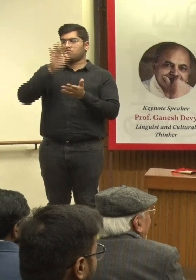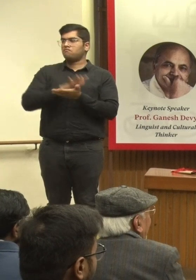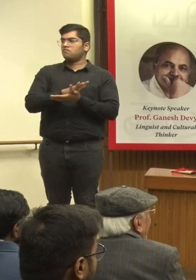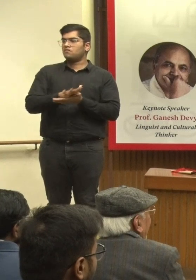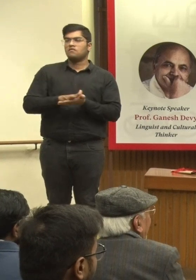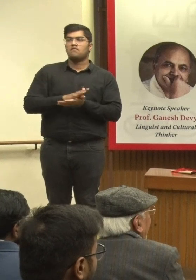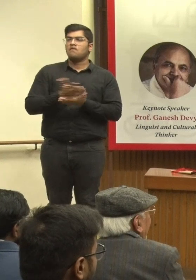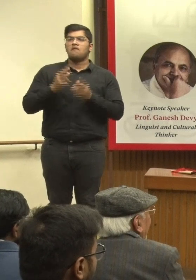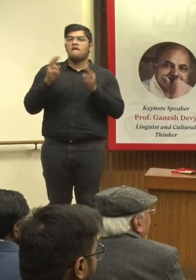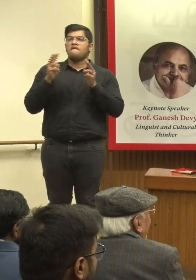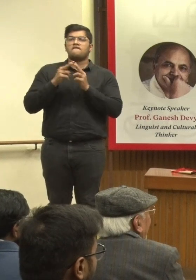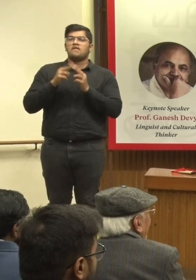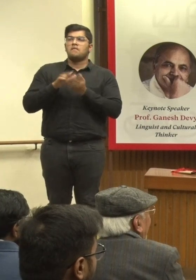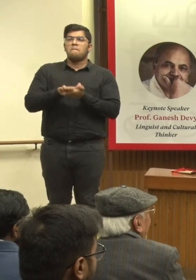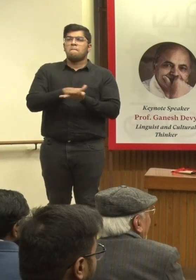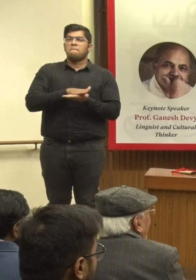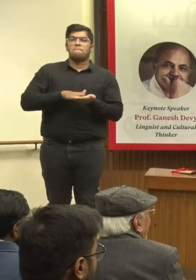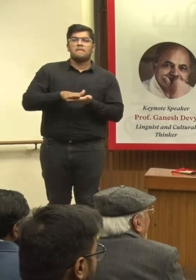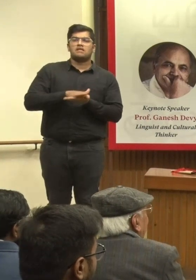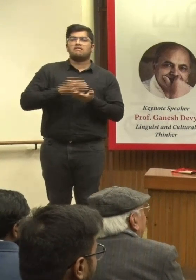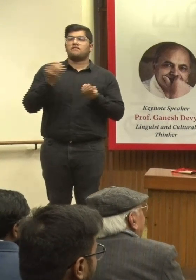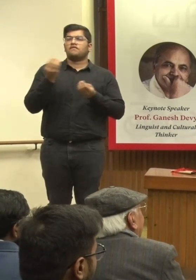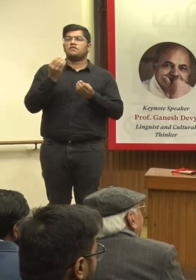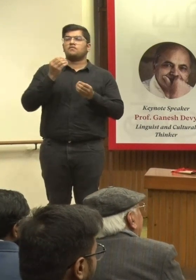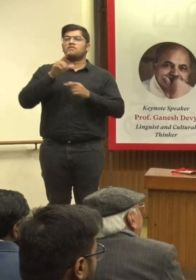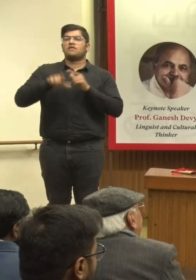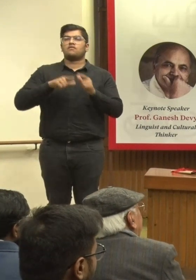very rudimentary functional literacy.